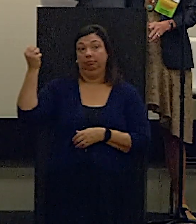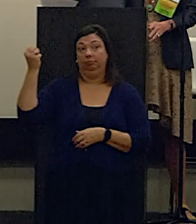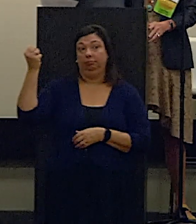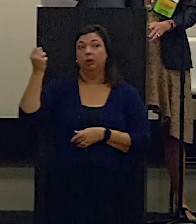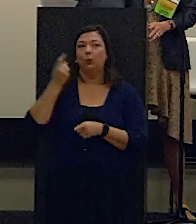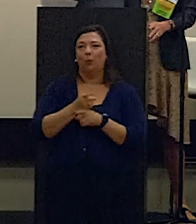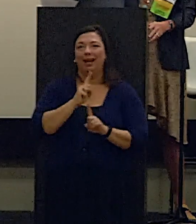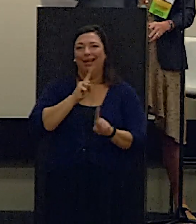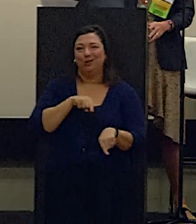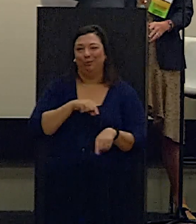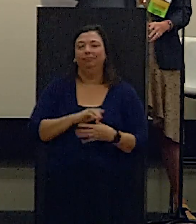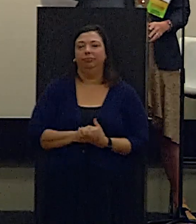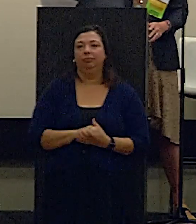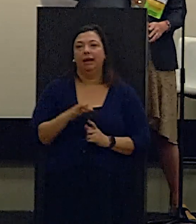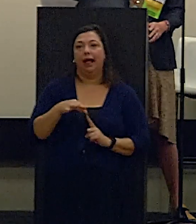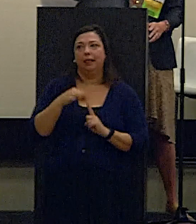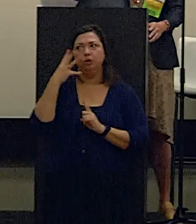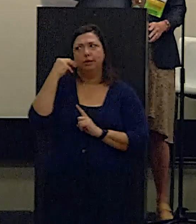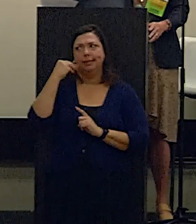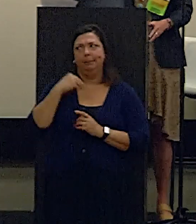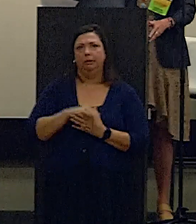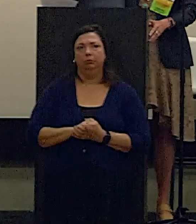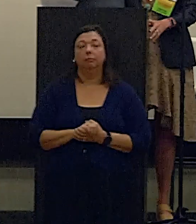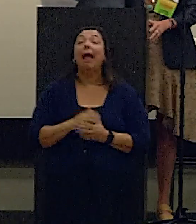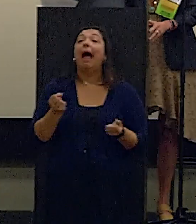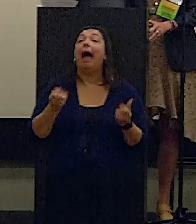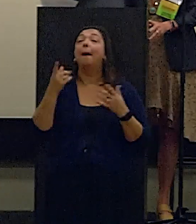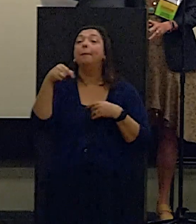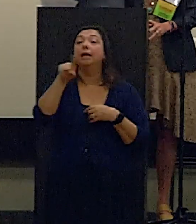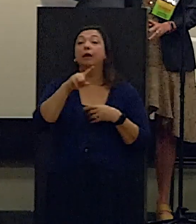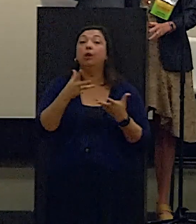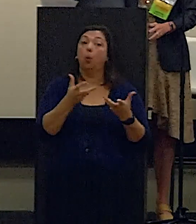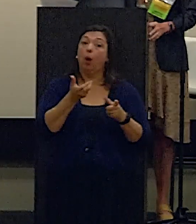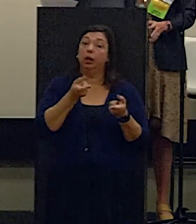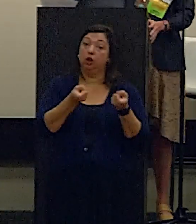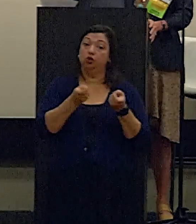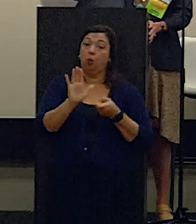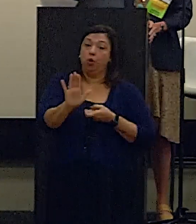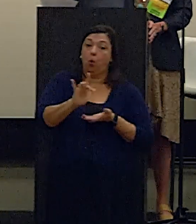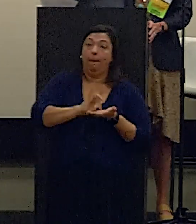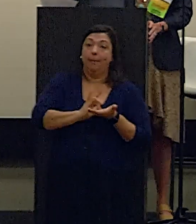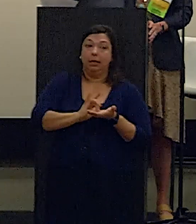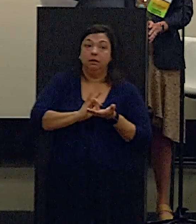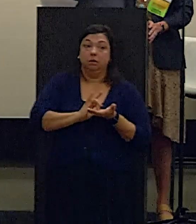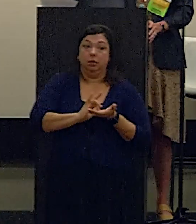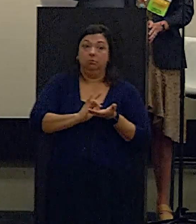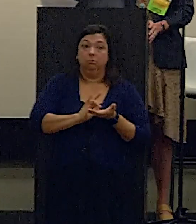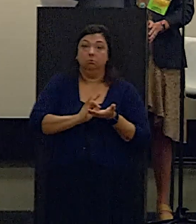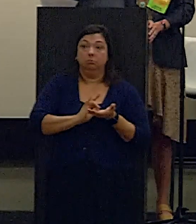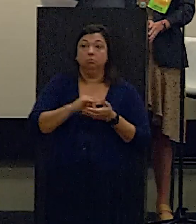Right answer, right, unless you're sleeping. How many of you want to be in control of your own medication regimen?